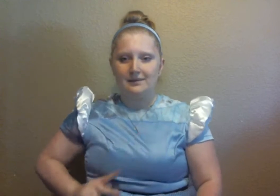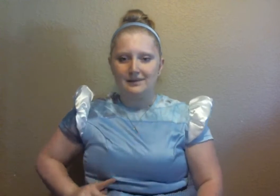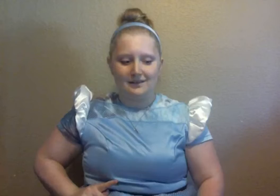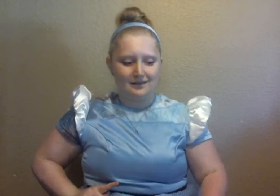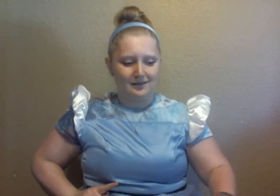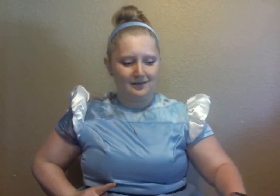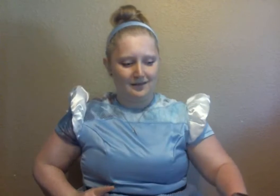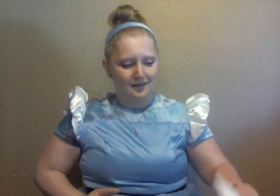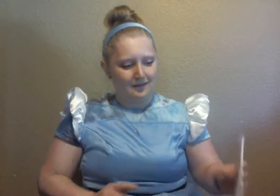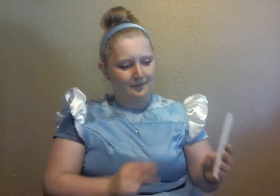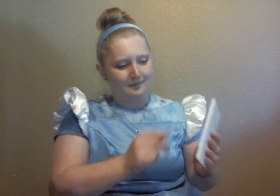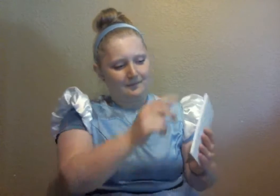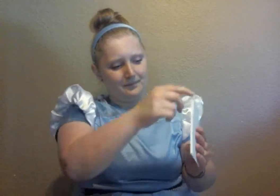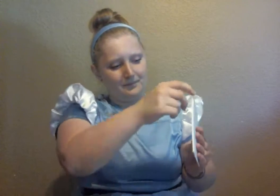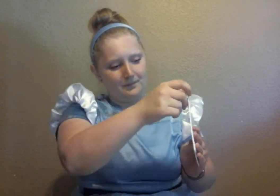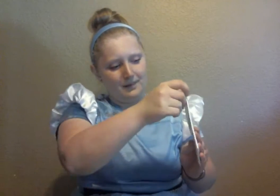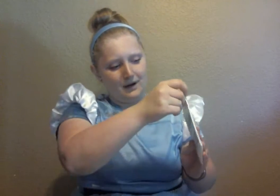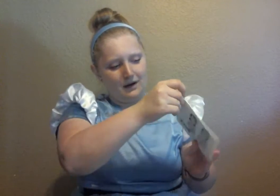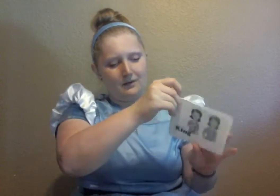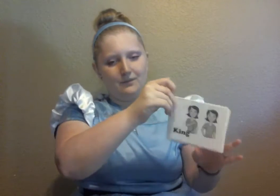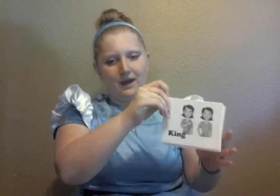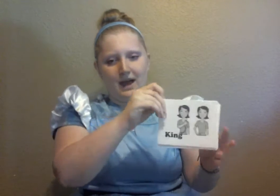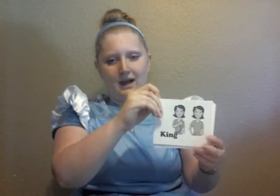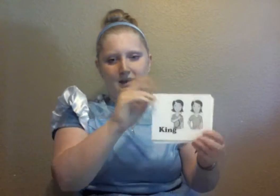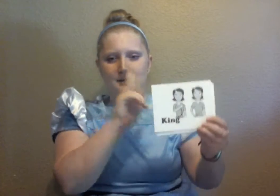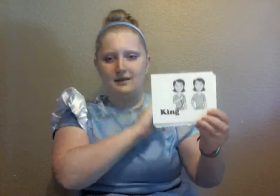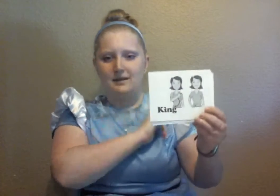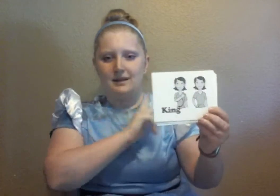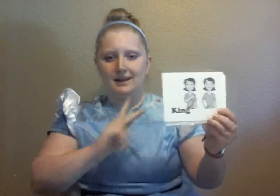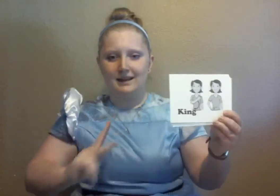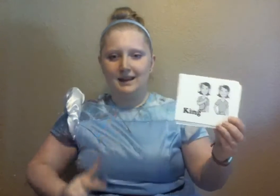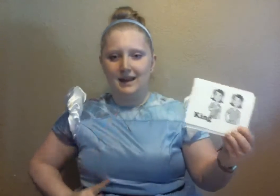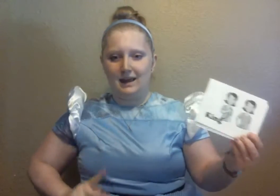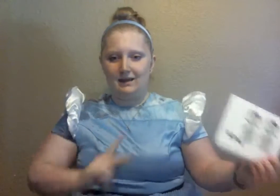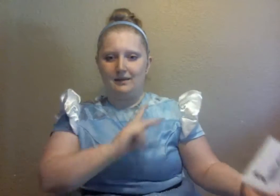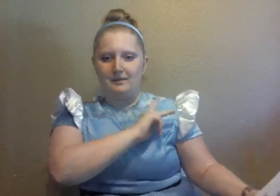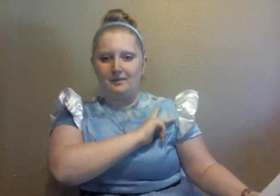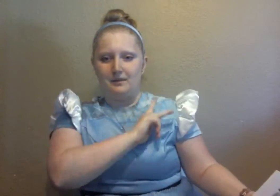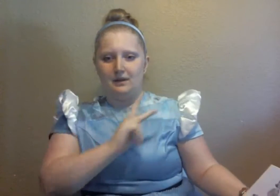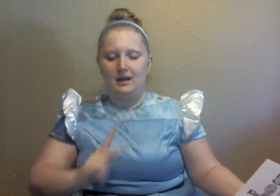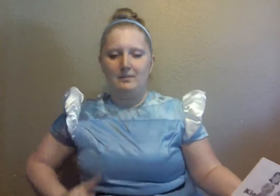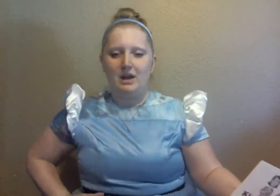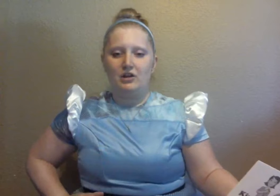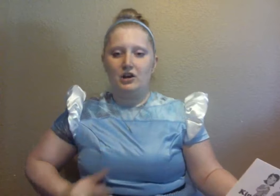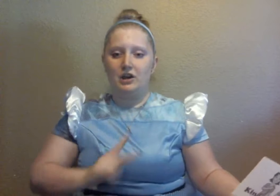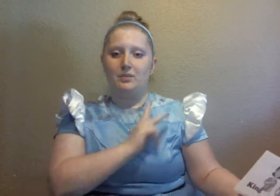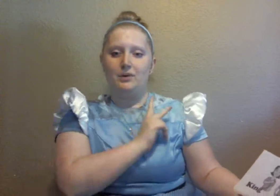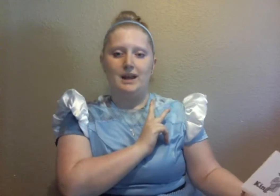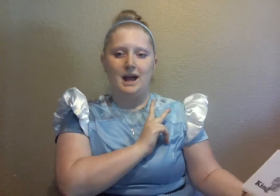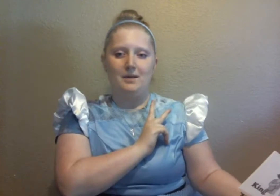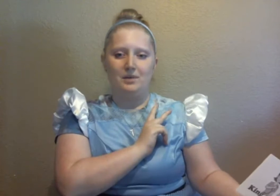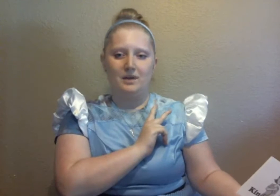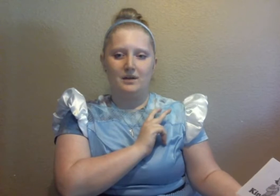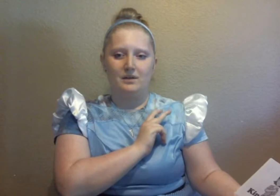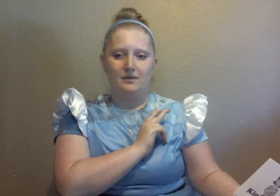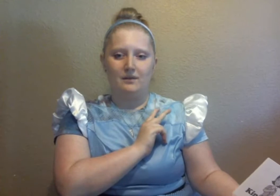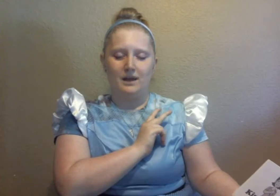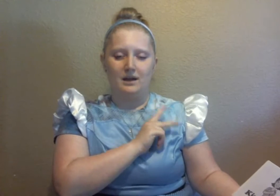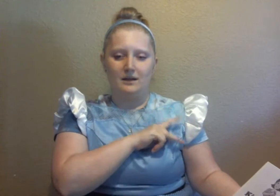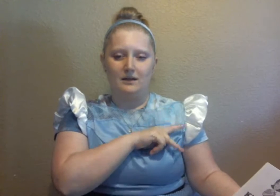Perfect. King. make sure you're pointing up with your fingers, and